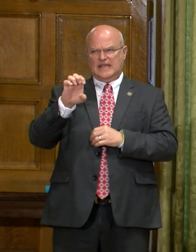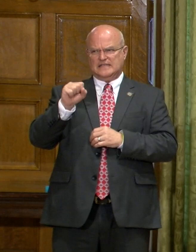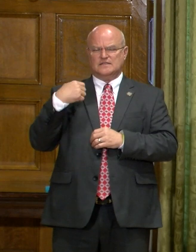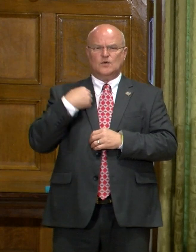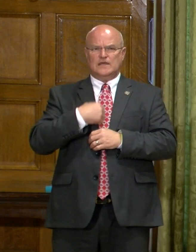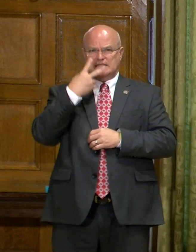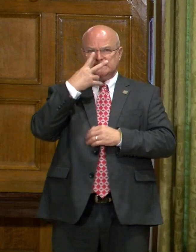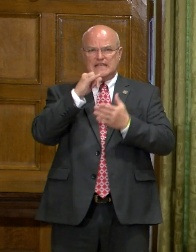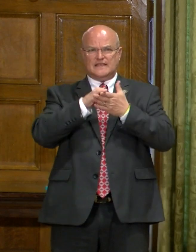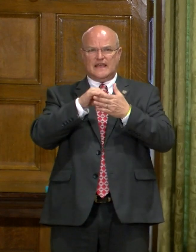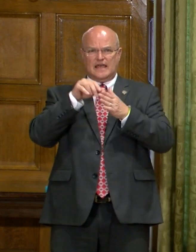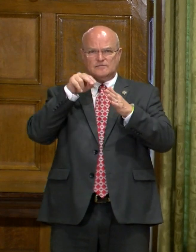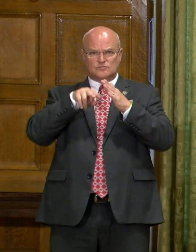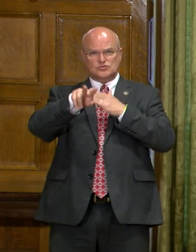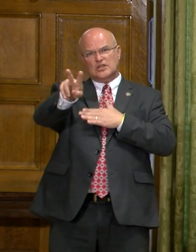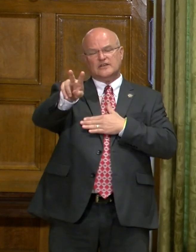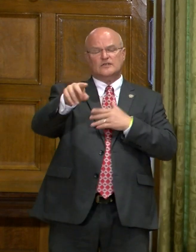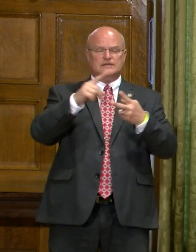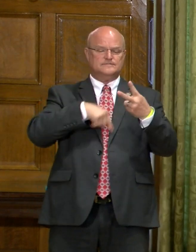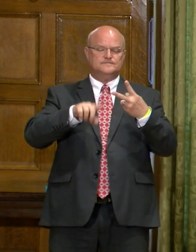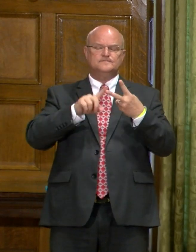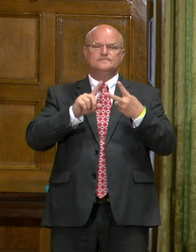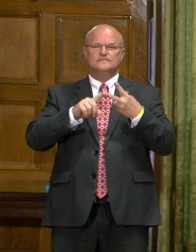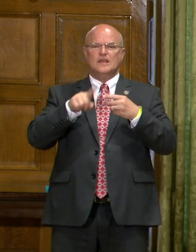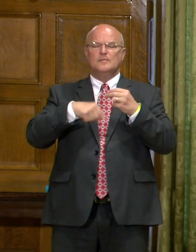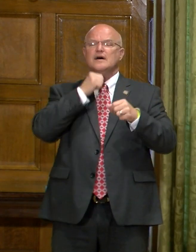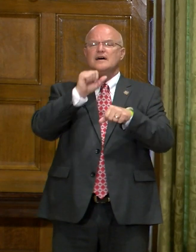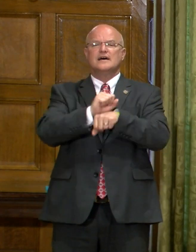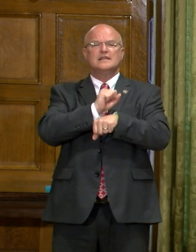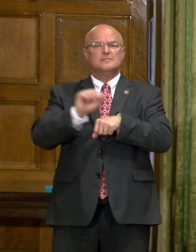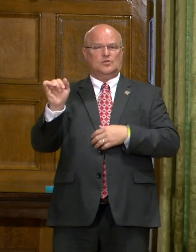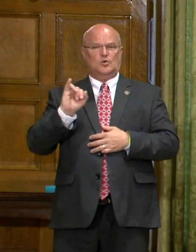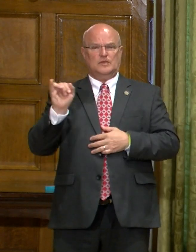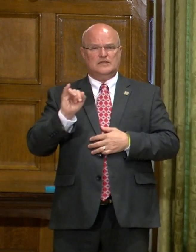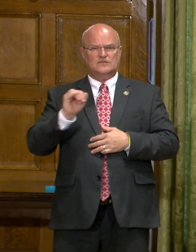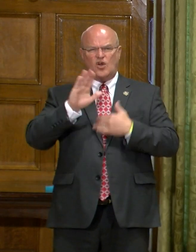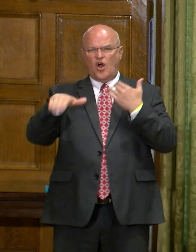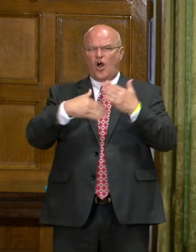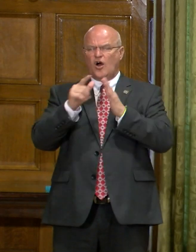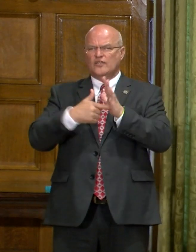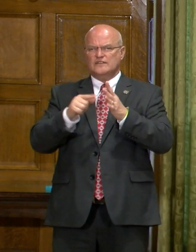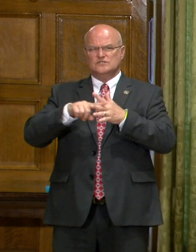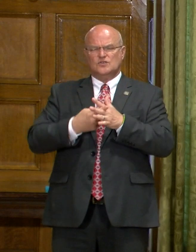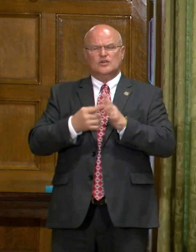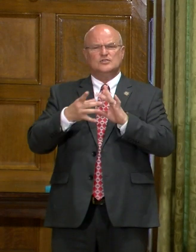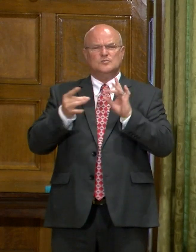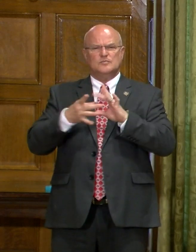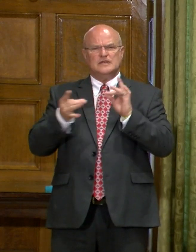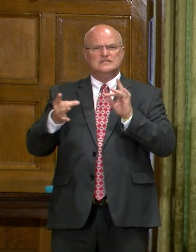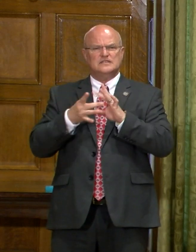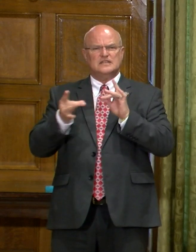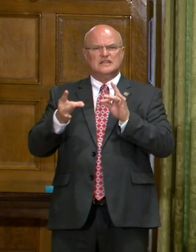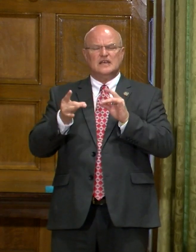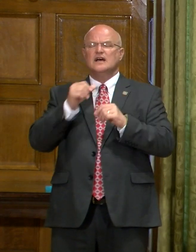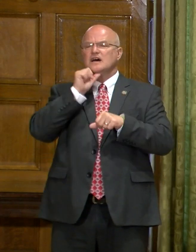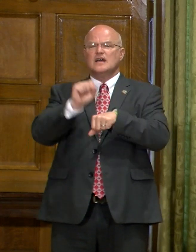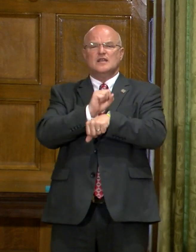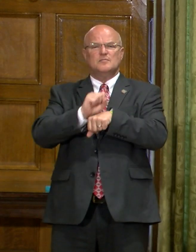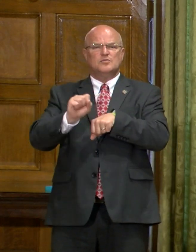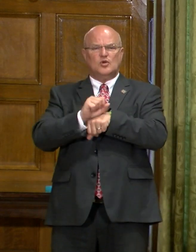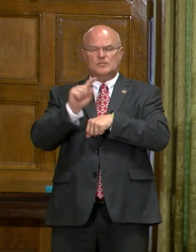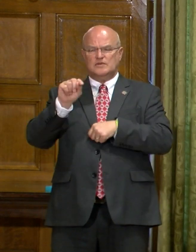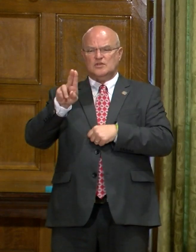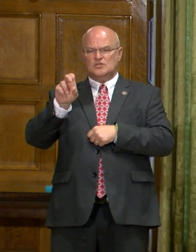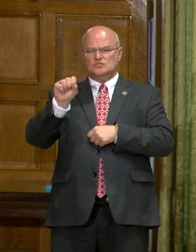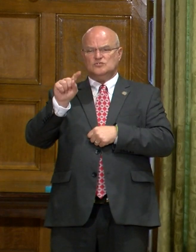so we could see that trajectory? And the other question is about the unemployment insurance. When all of this started, you mentioned the strength of our unemployment trust